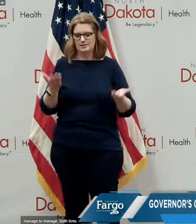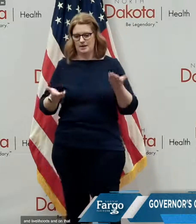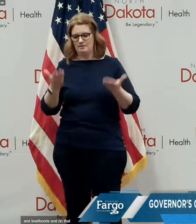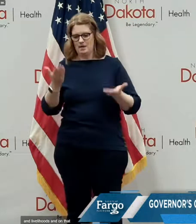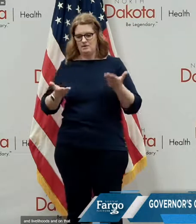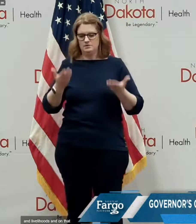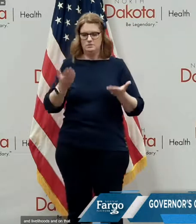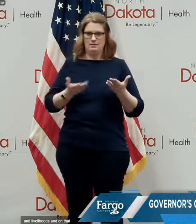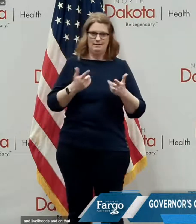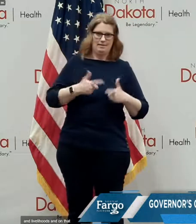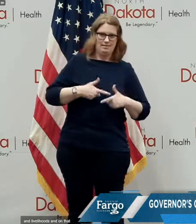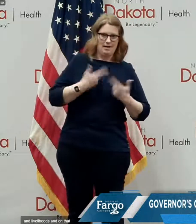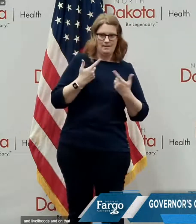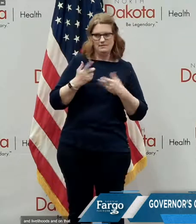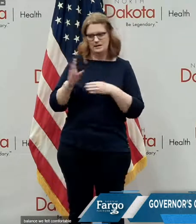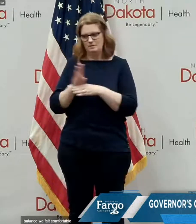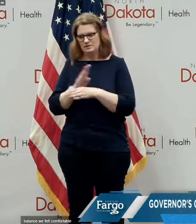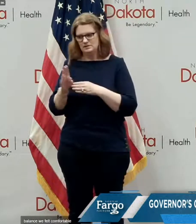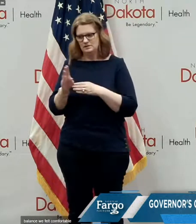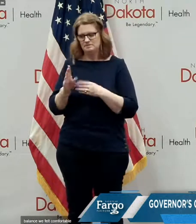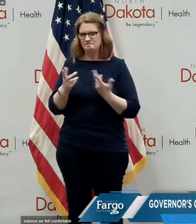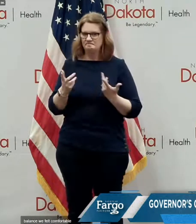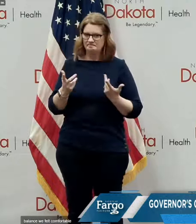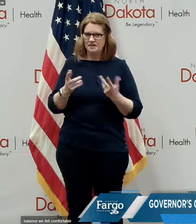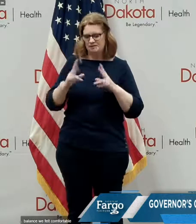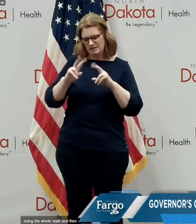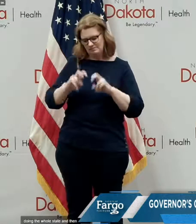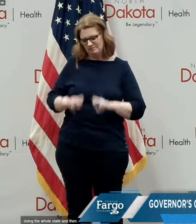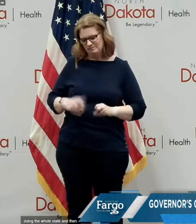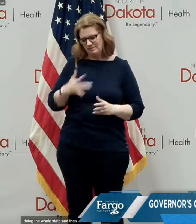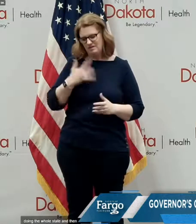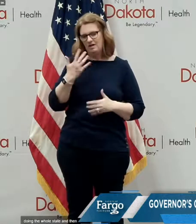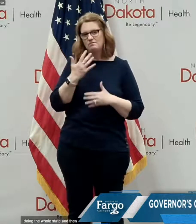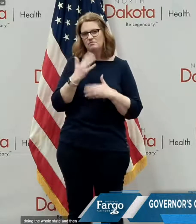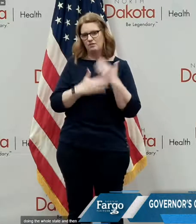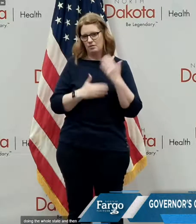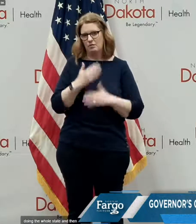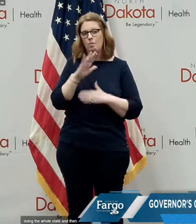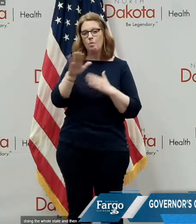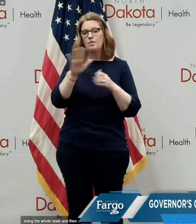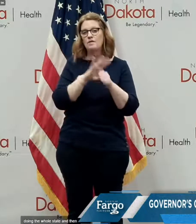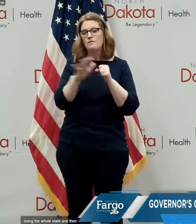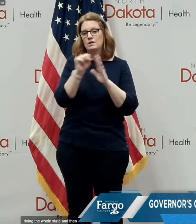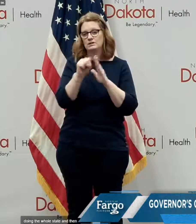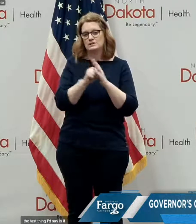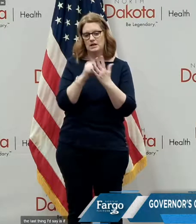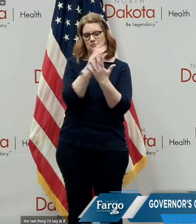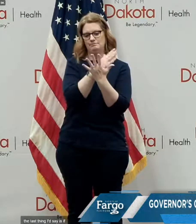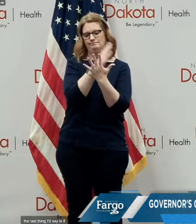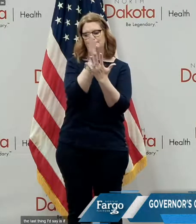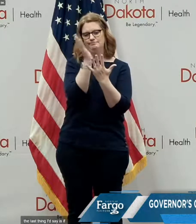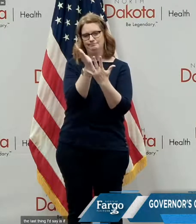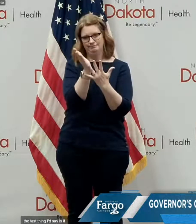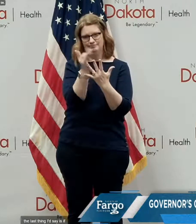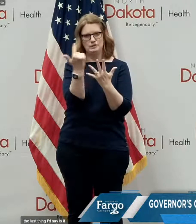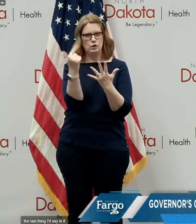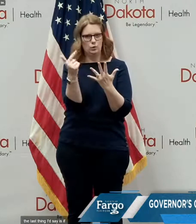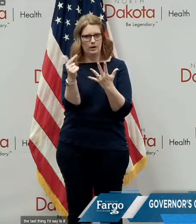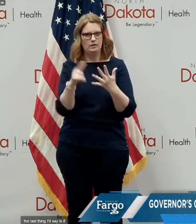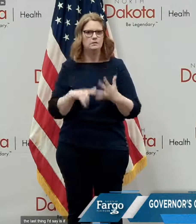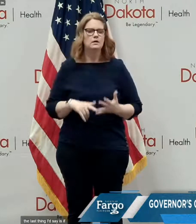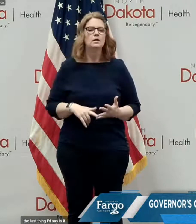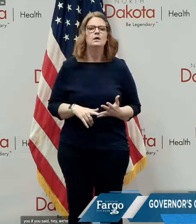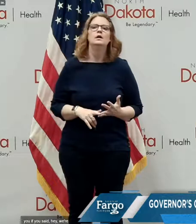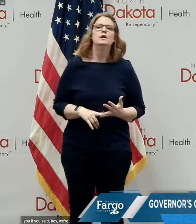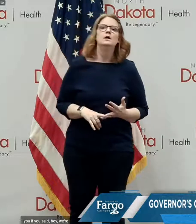felt comfortable doing the whole state. And then the last thing I'd say is, if you said, hey, we're only going to do the